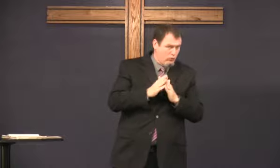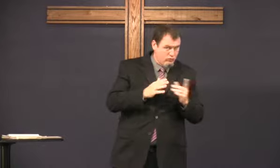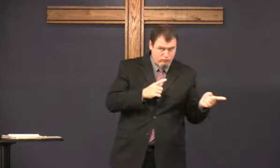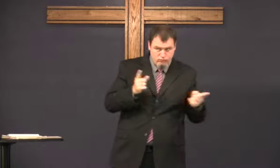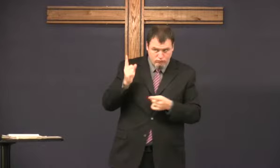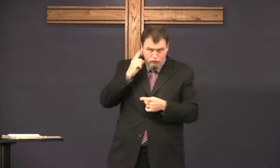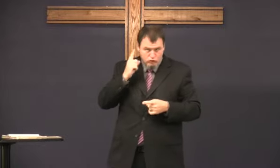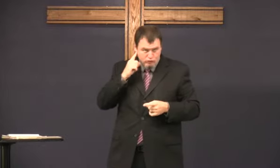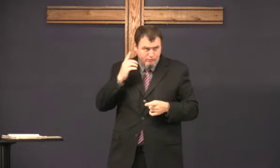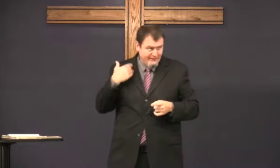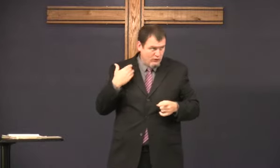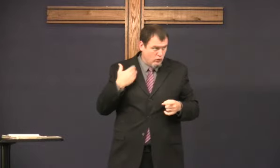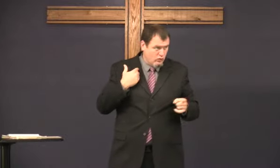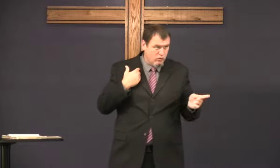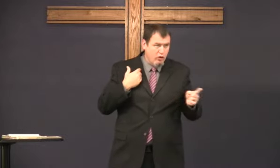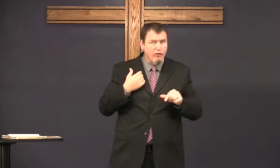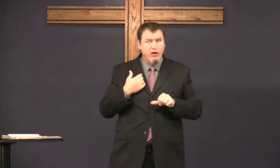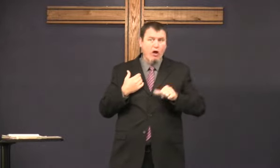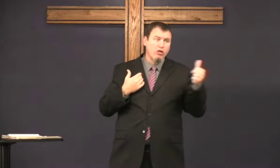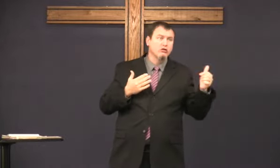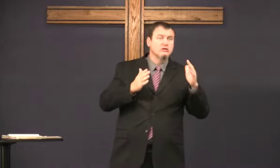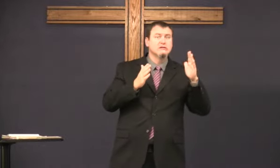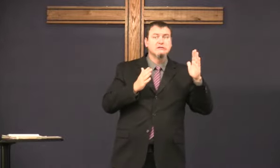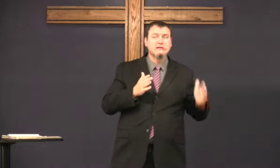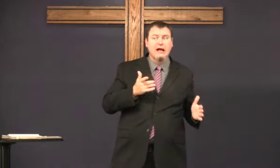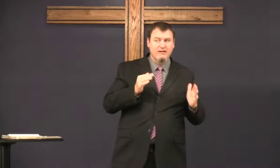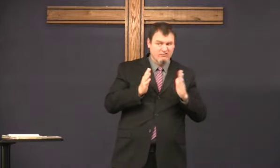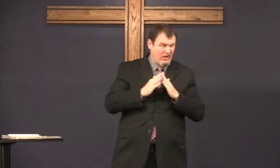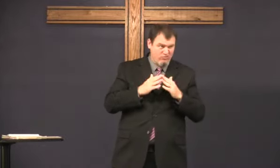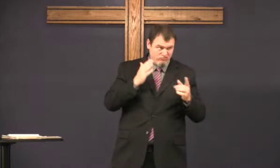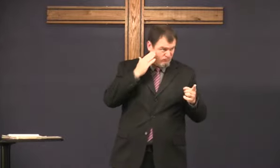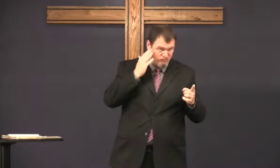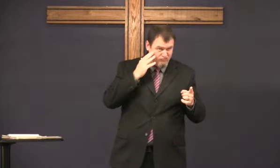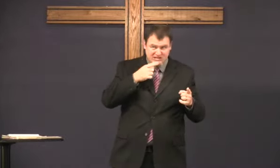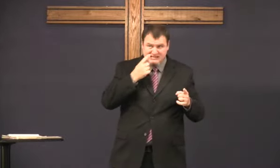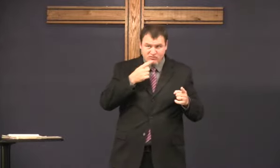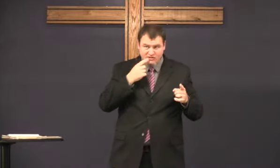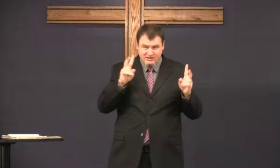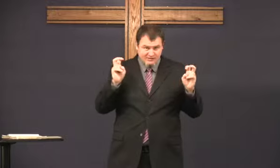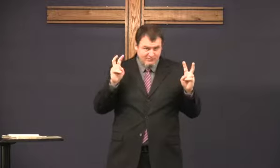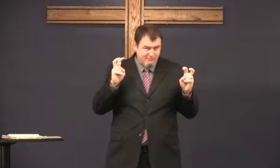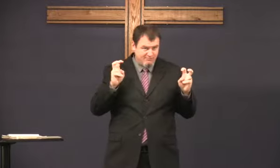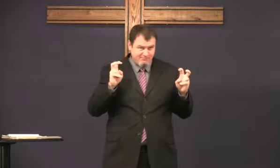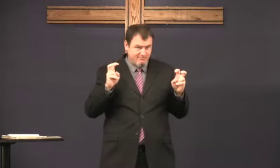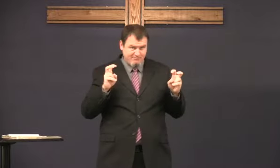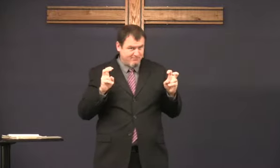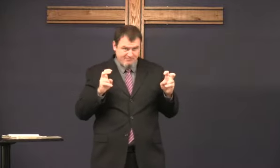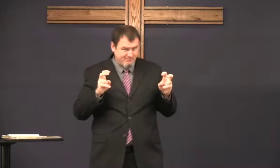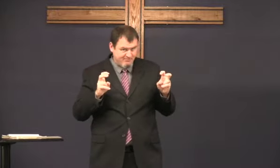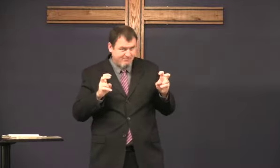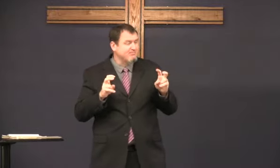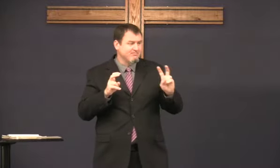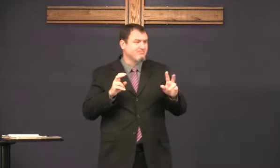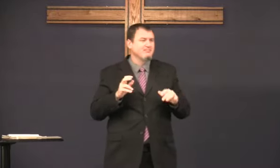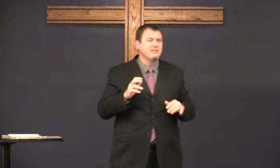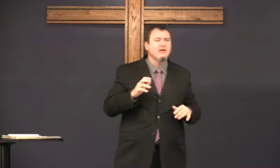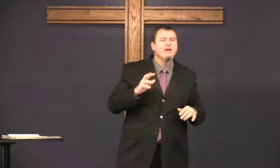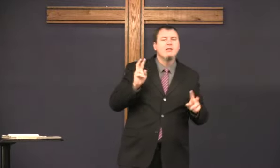There's the other side of town. You know, you may have heard this before. The other side of town. You know, that's a hearing